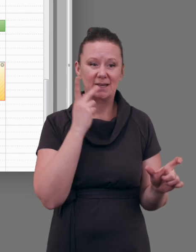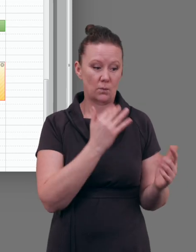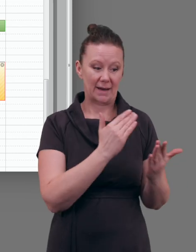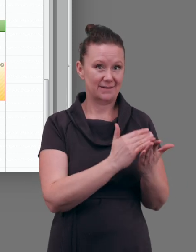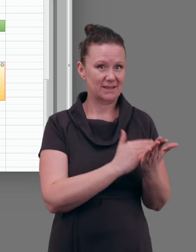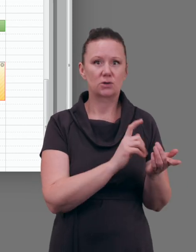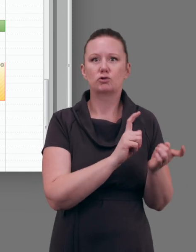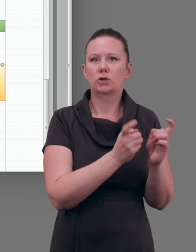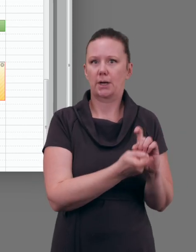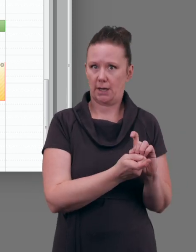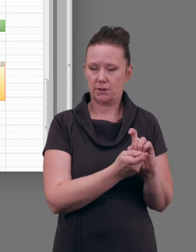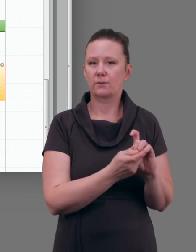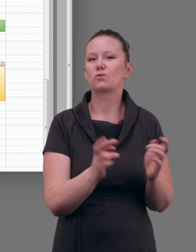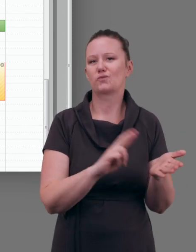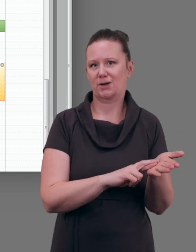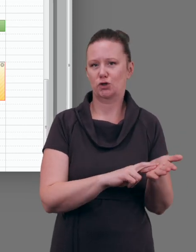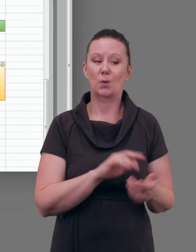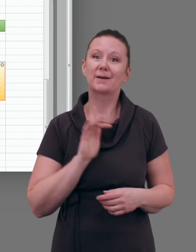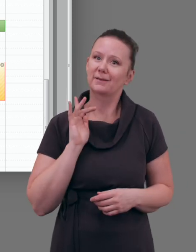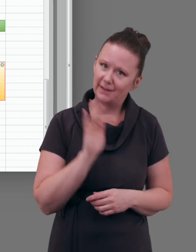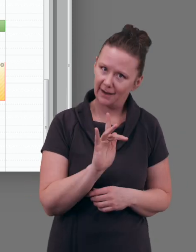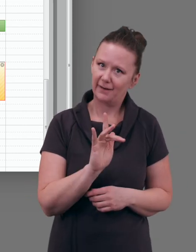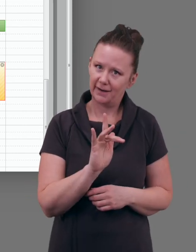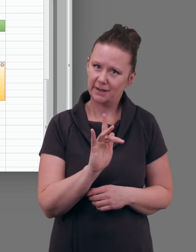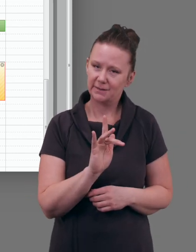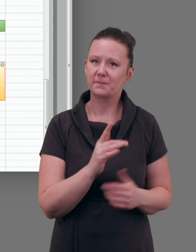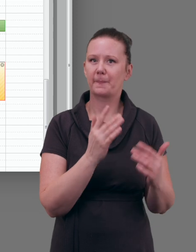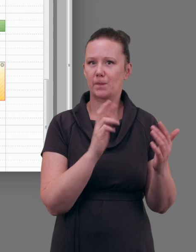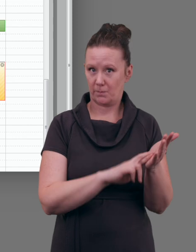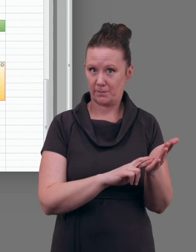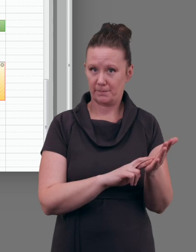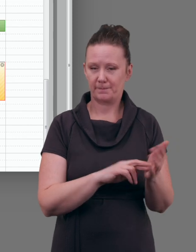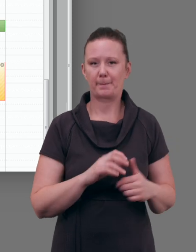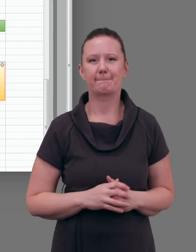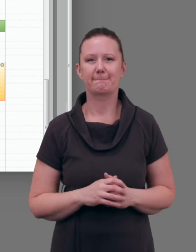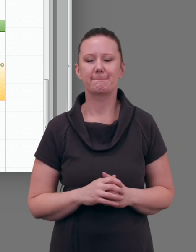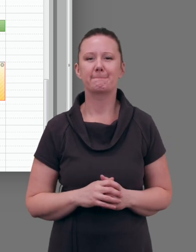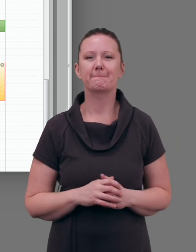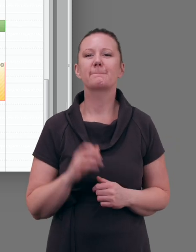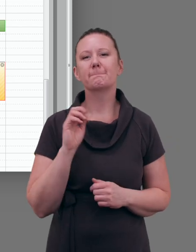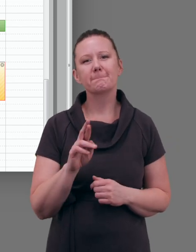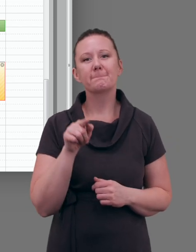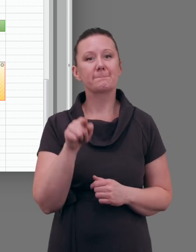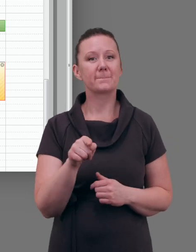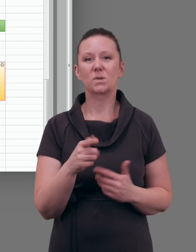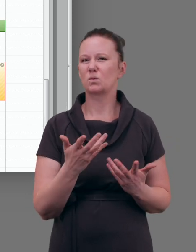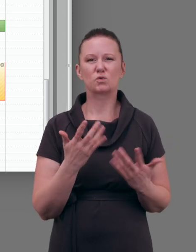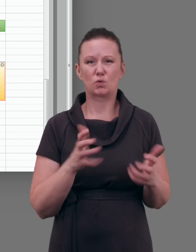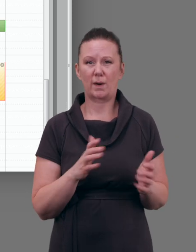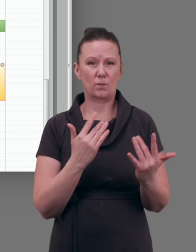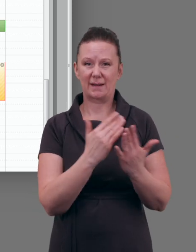to register in the section. You can remove yourself from a waitlisted section. You can do this by clicking the Drop Waitlist